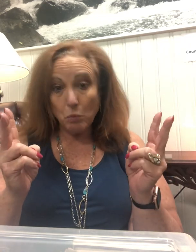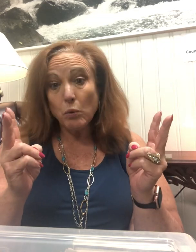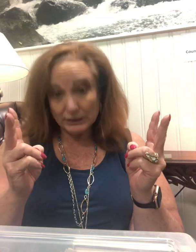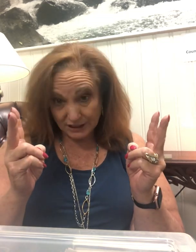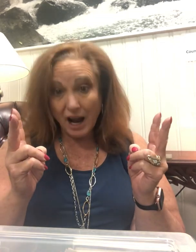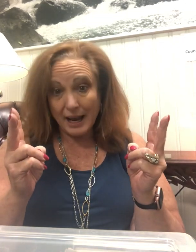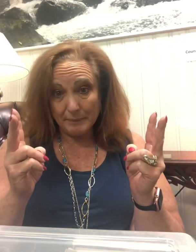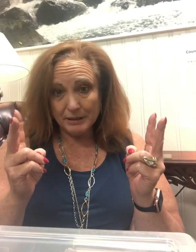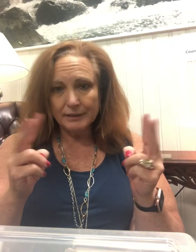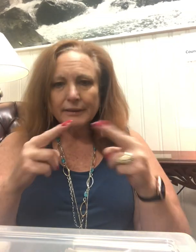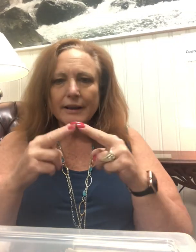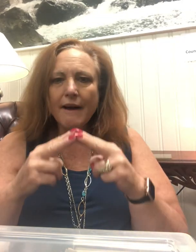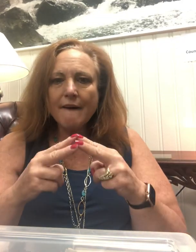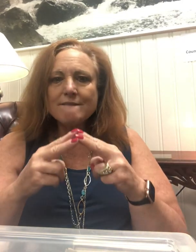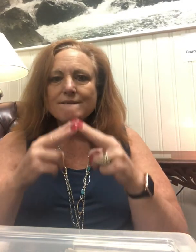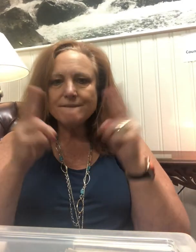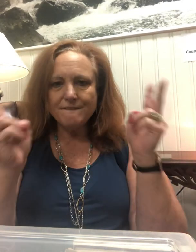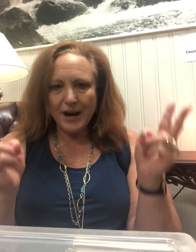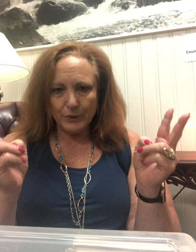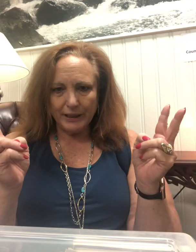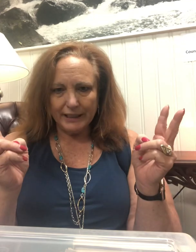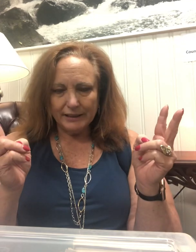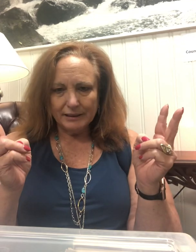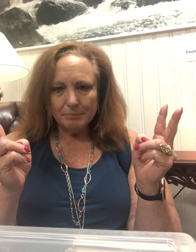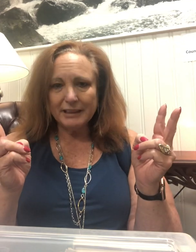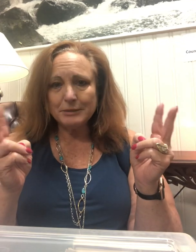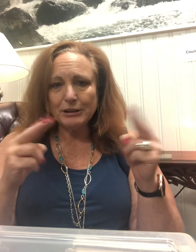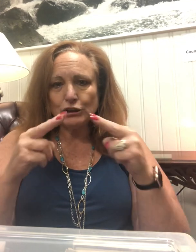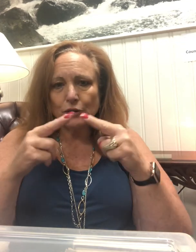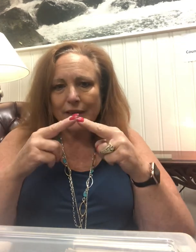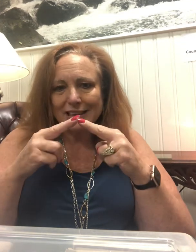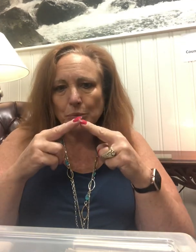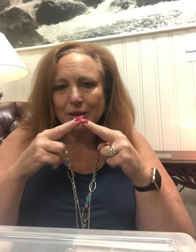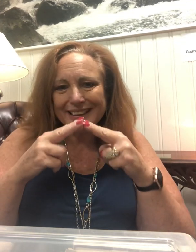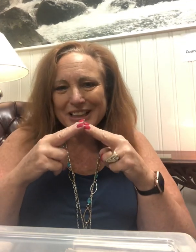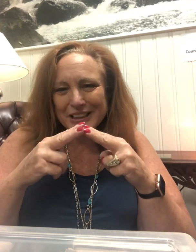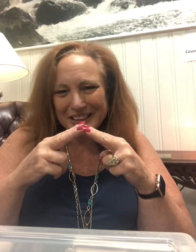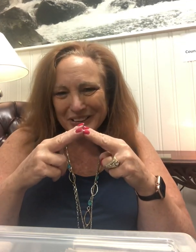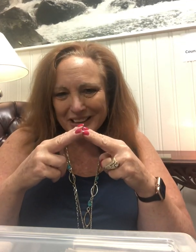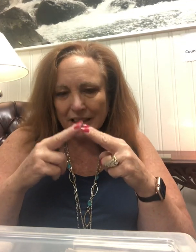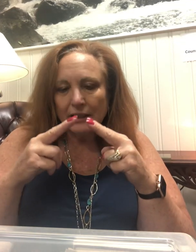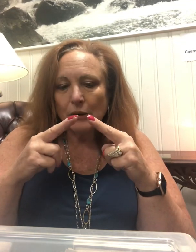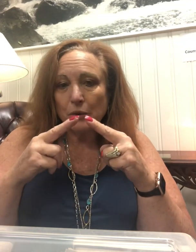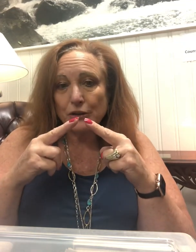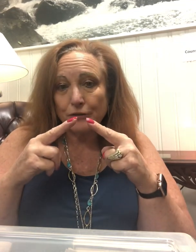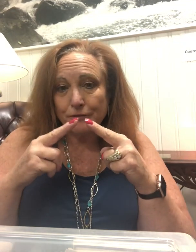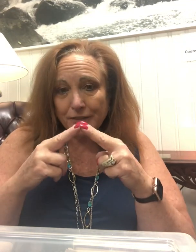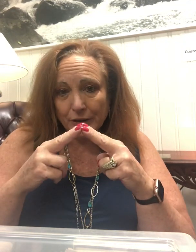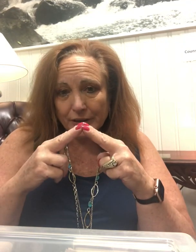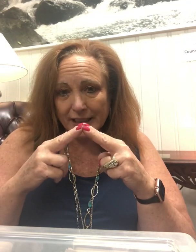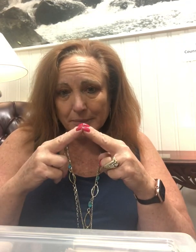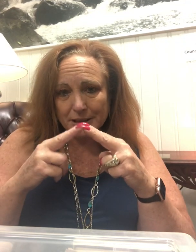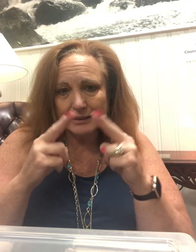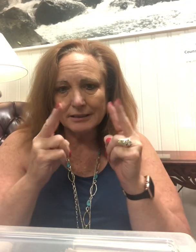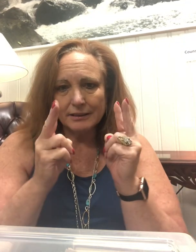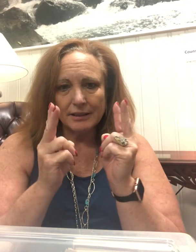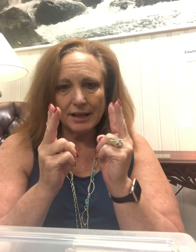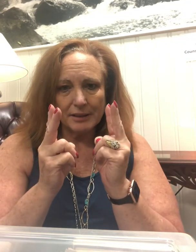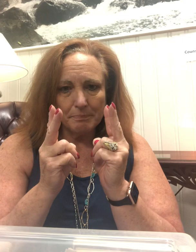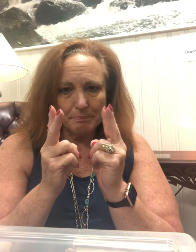one time. Very. Please be sure that's really clear with your fingertips, not the